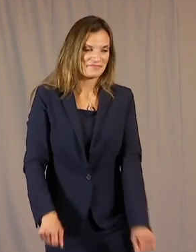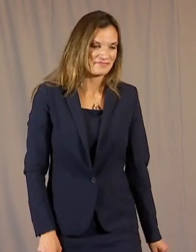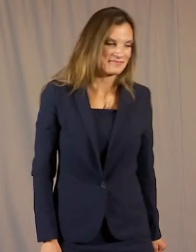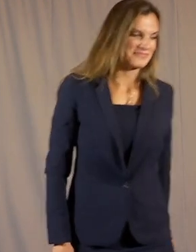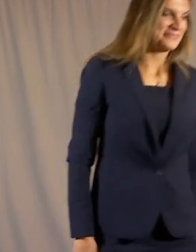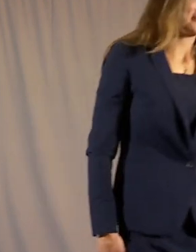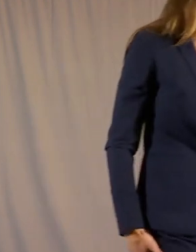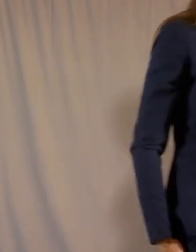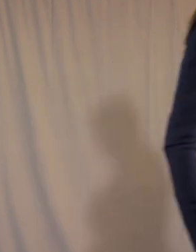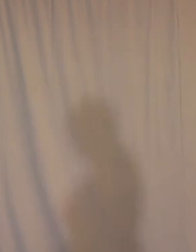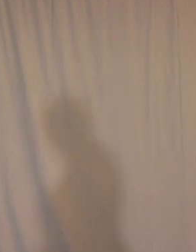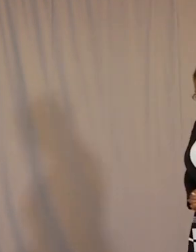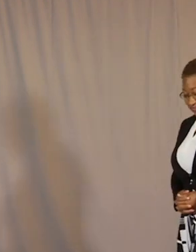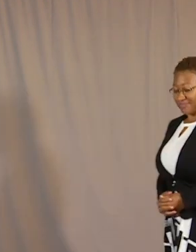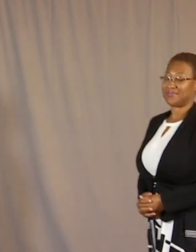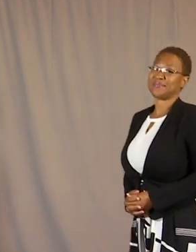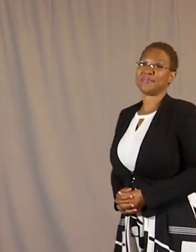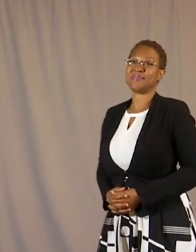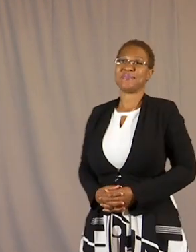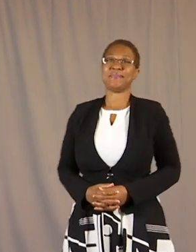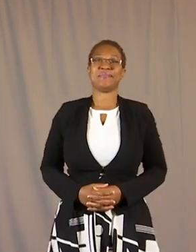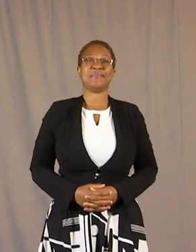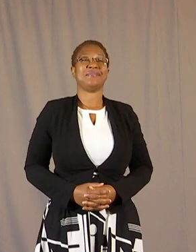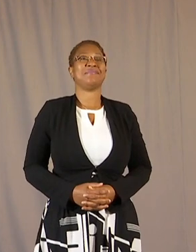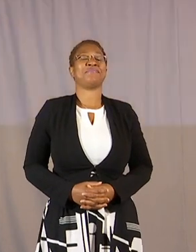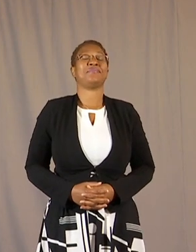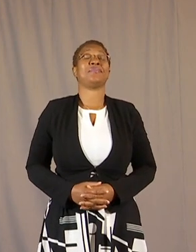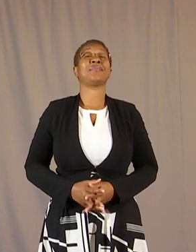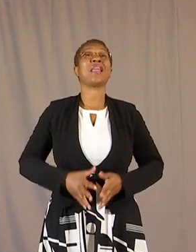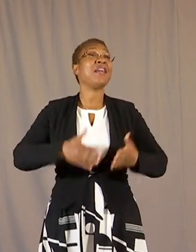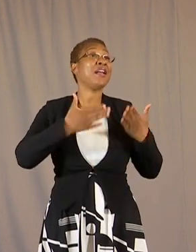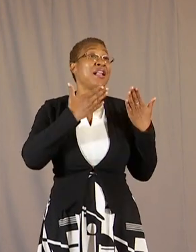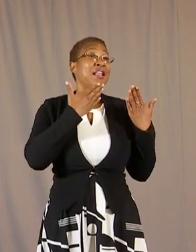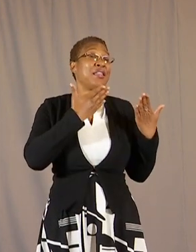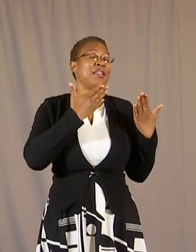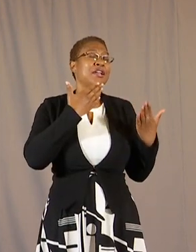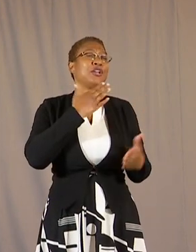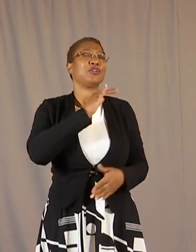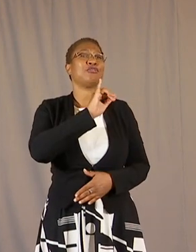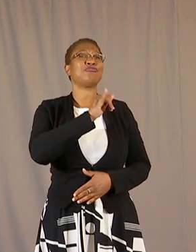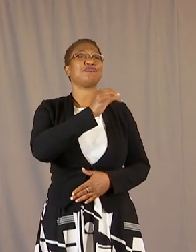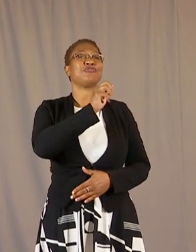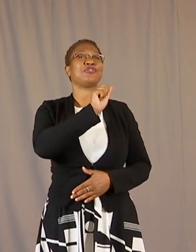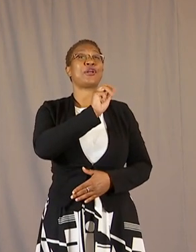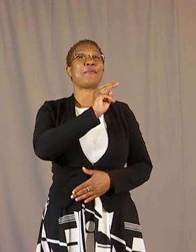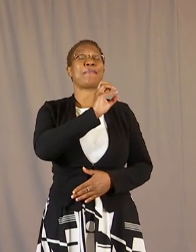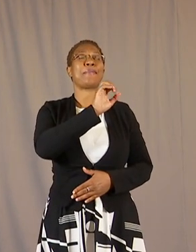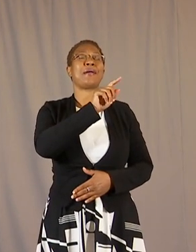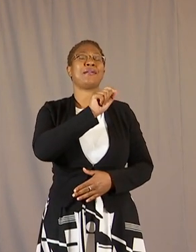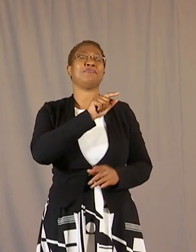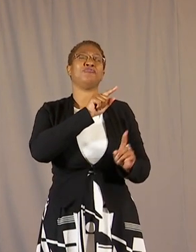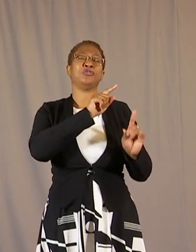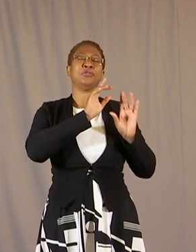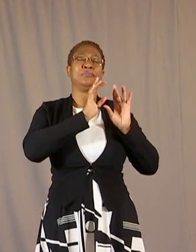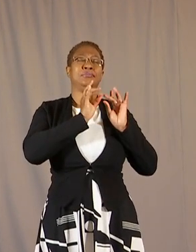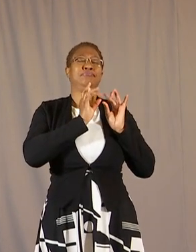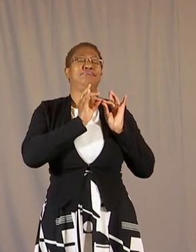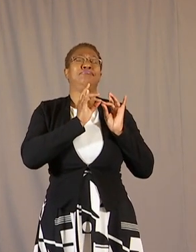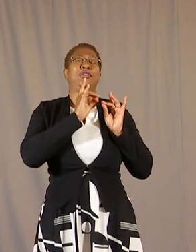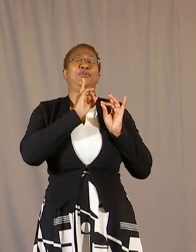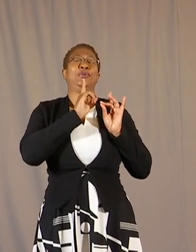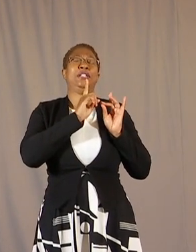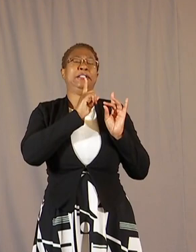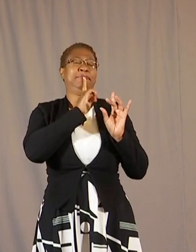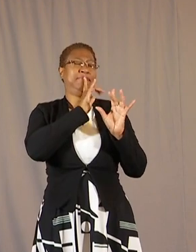Thank you so much, Jametta. You just said a couple things that were very intriguing, and I wanted to highlight